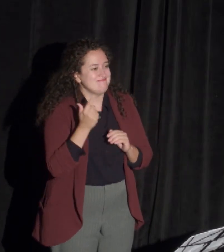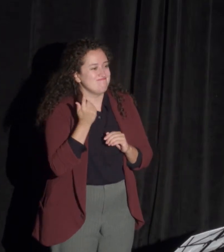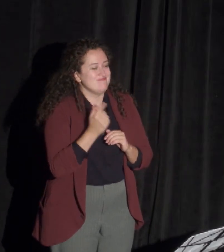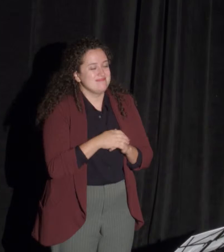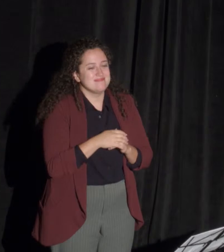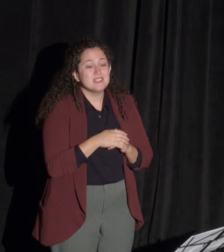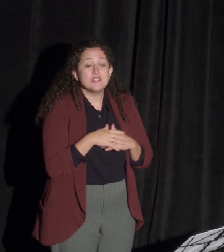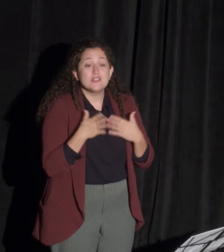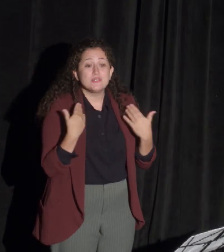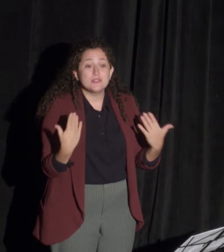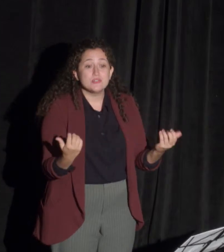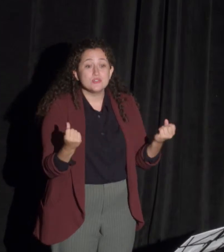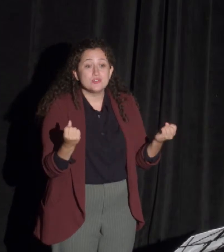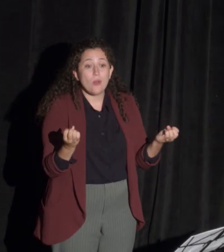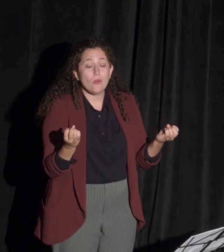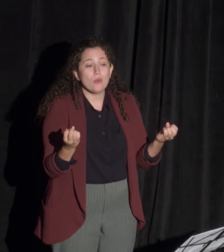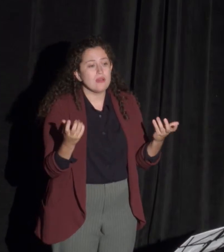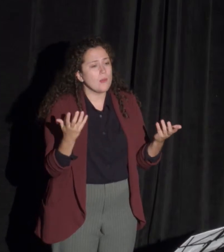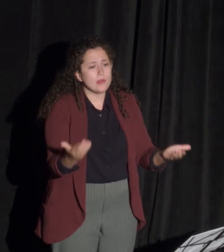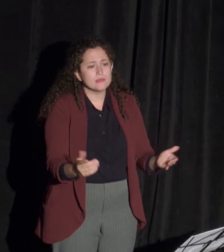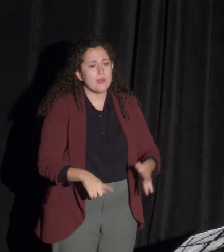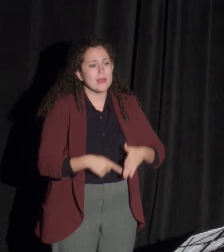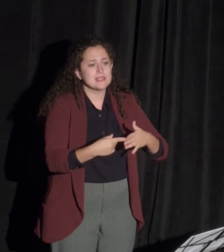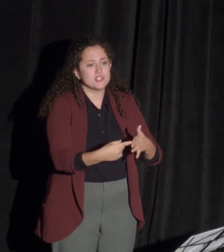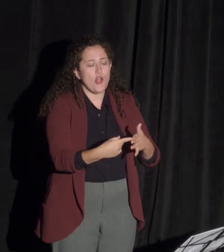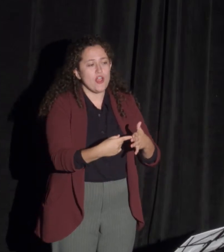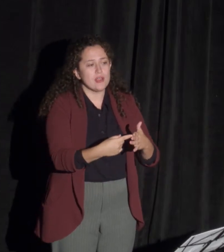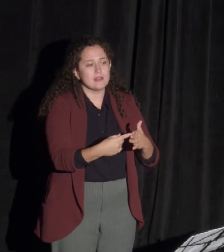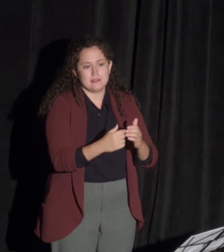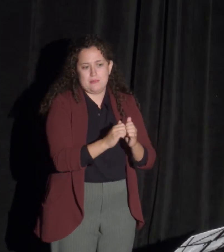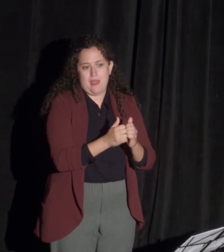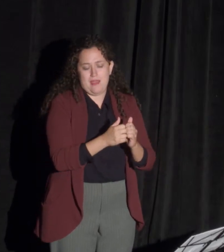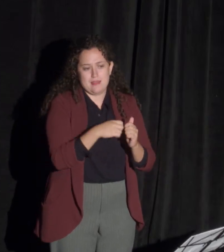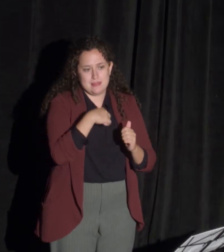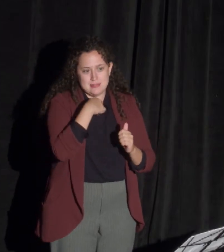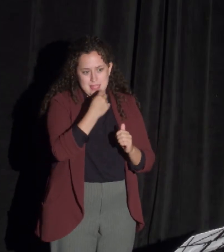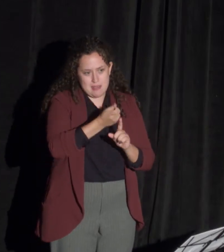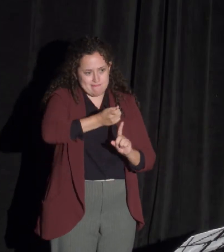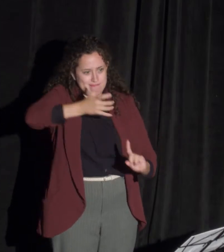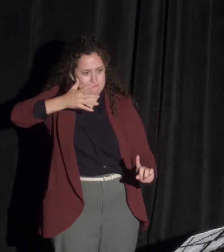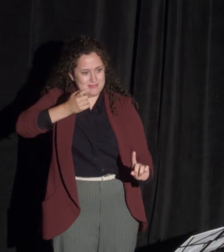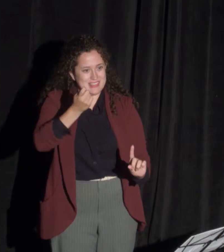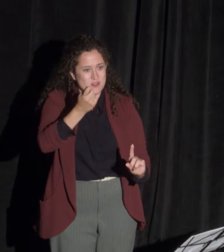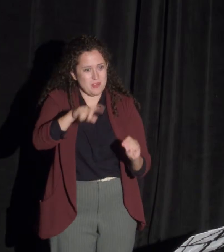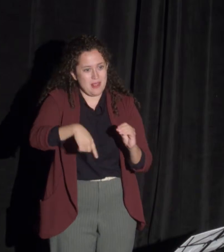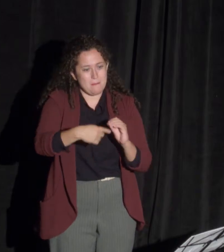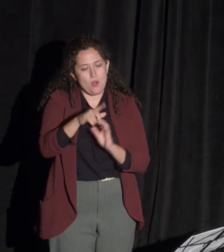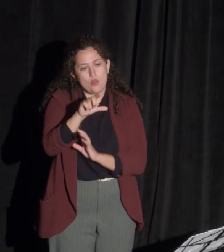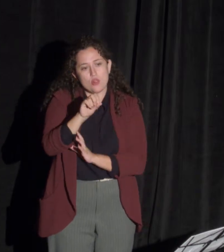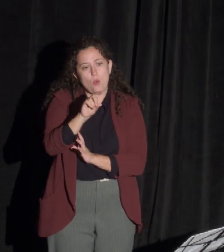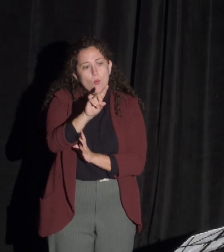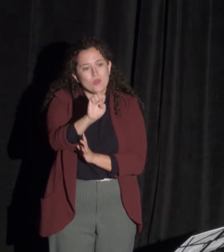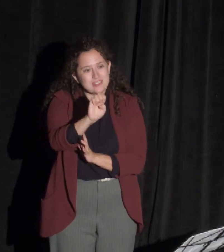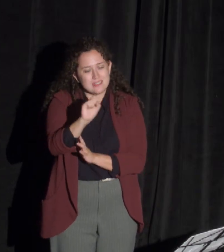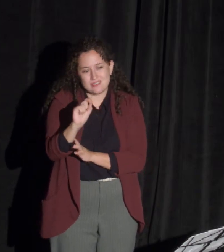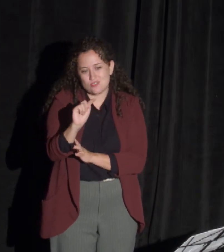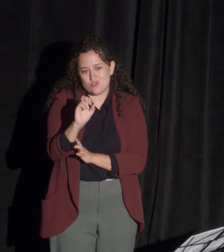So, I just want to start by saying a little bit about the Lodestar Award. The